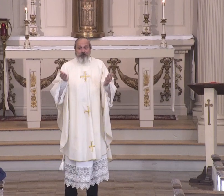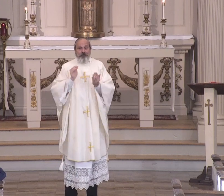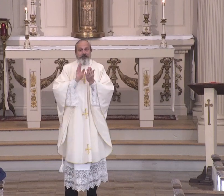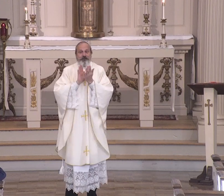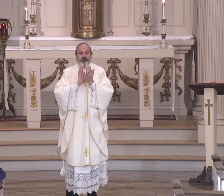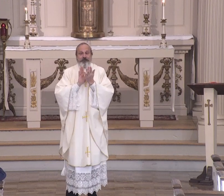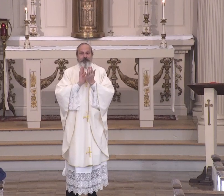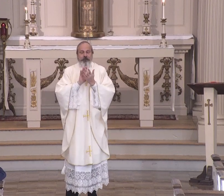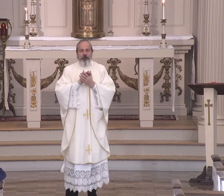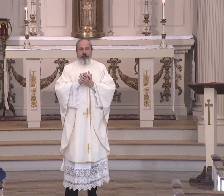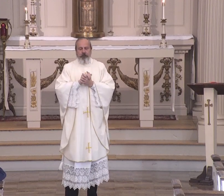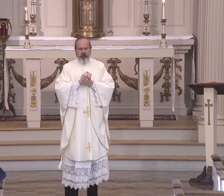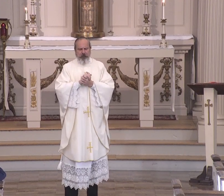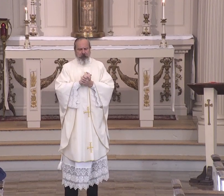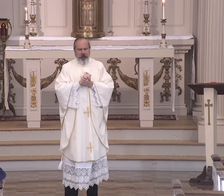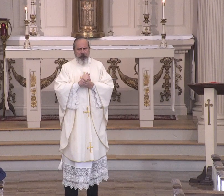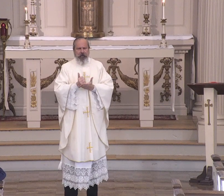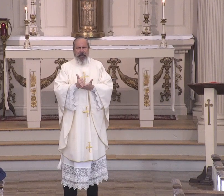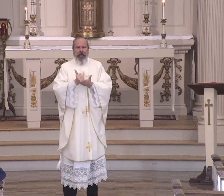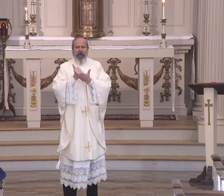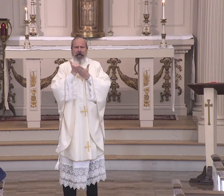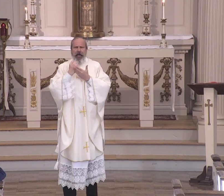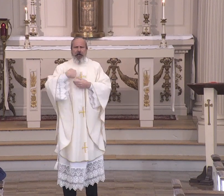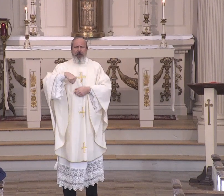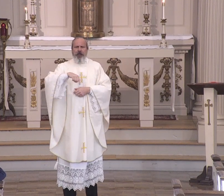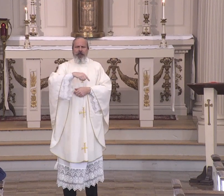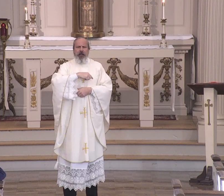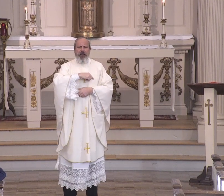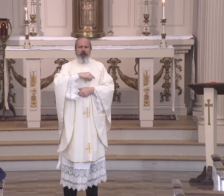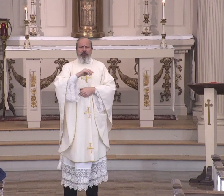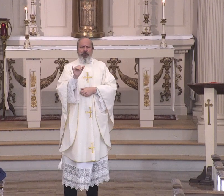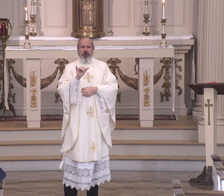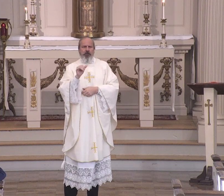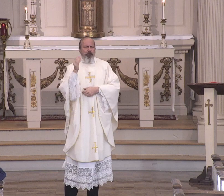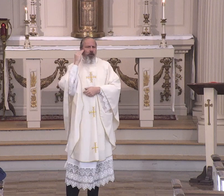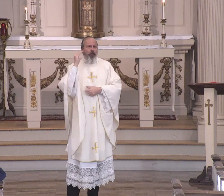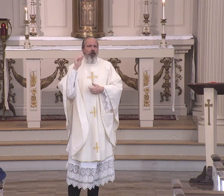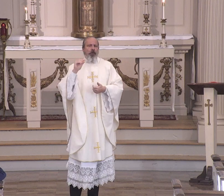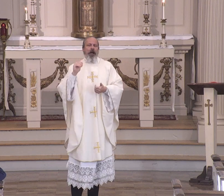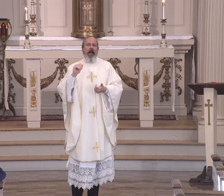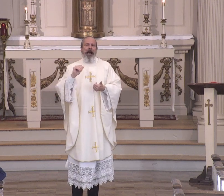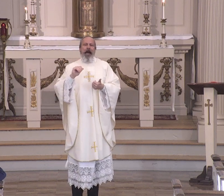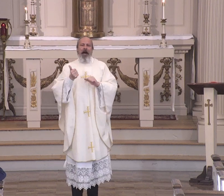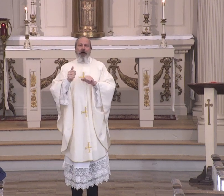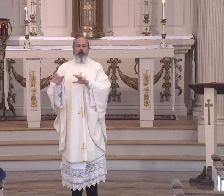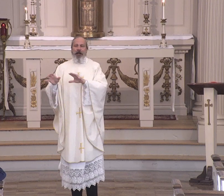Jesus is in, and he is present.